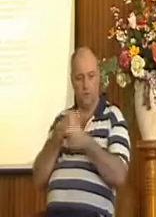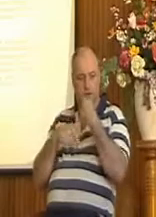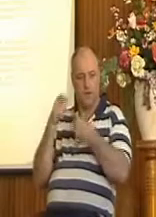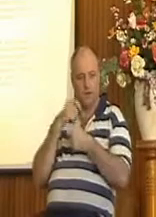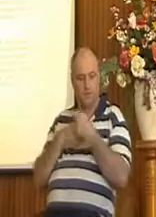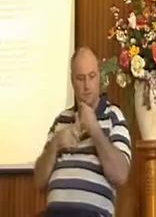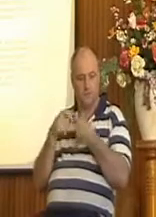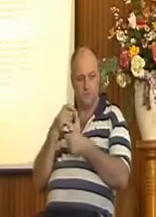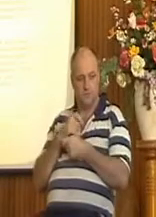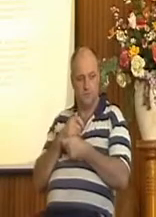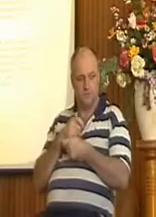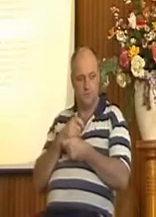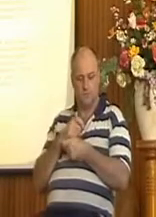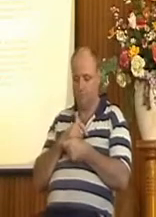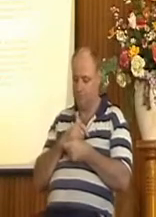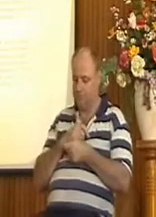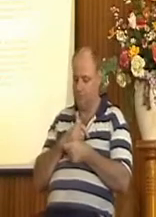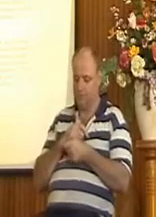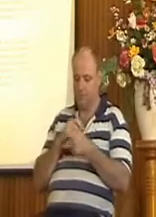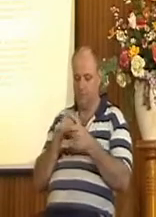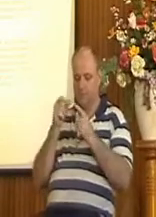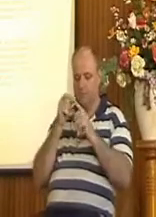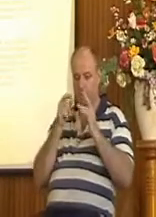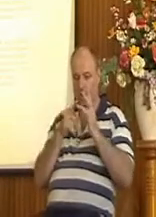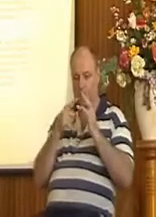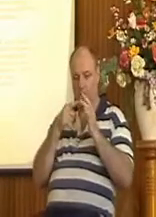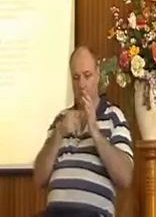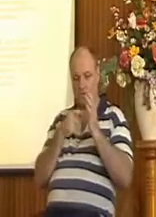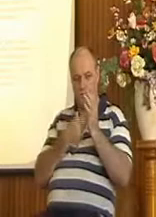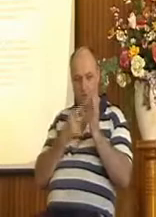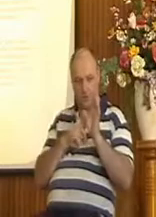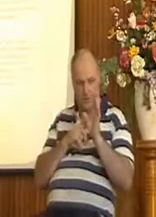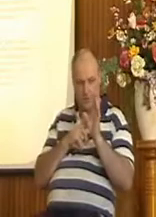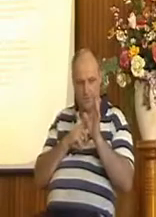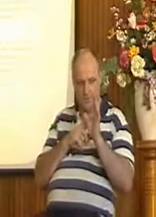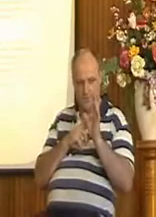result, a poetry of Him.